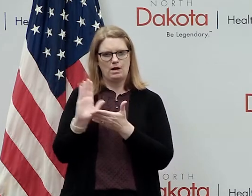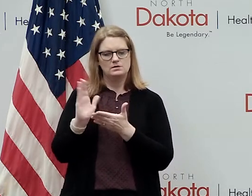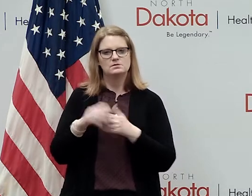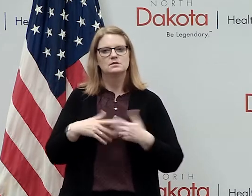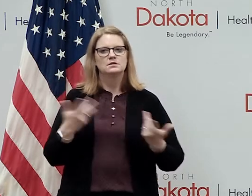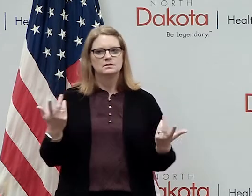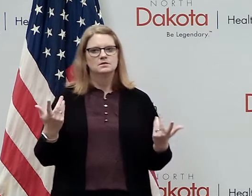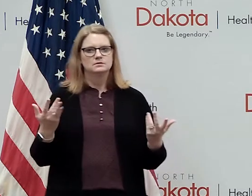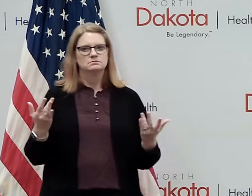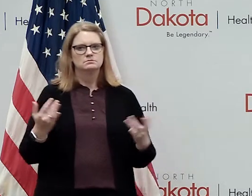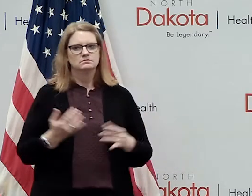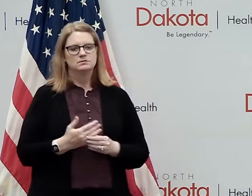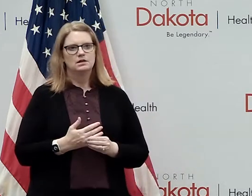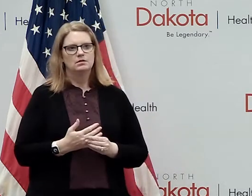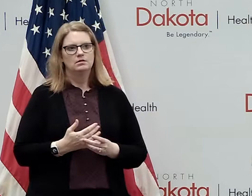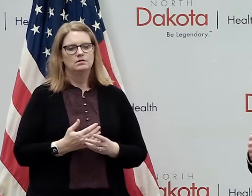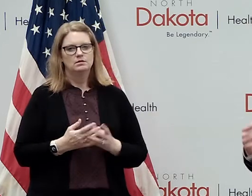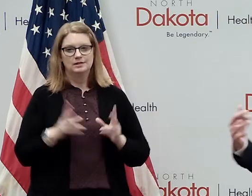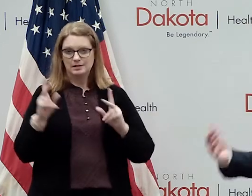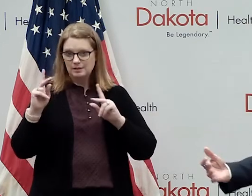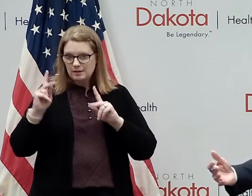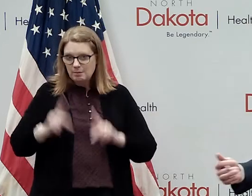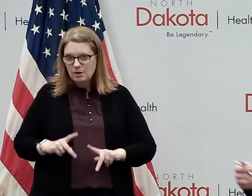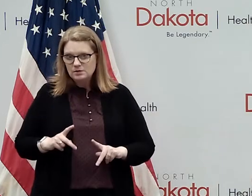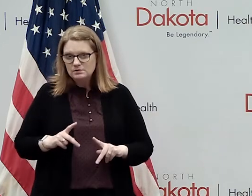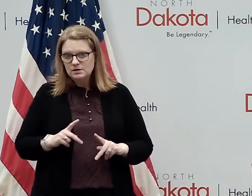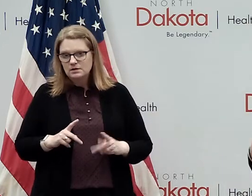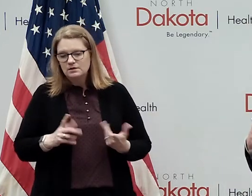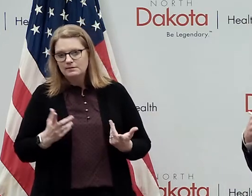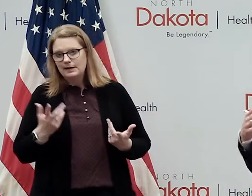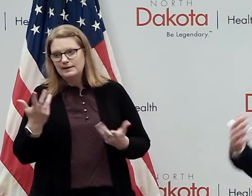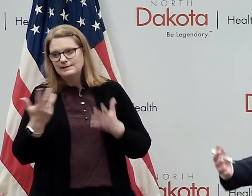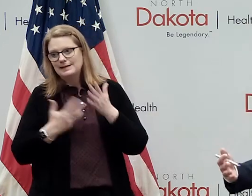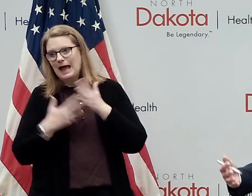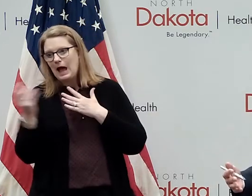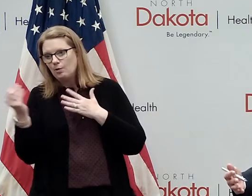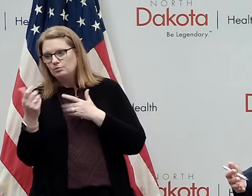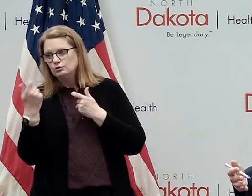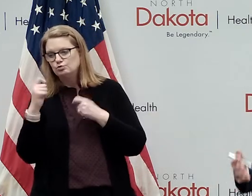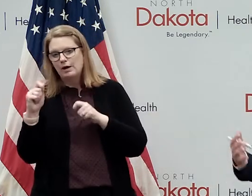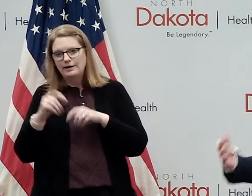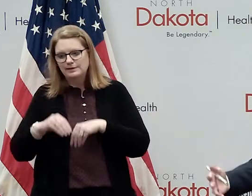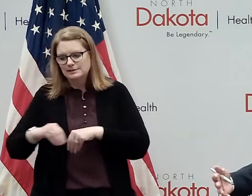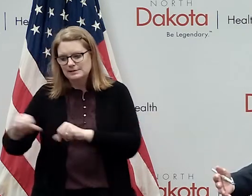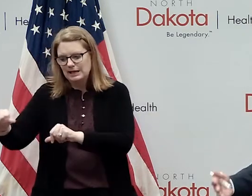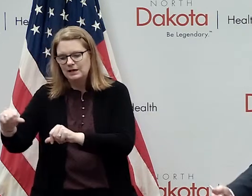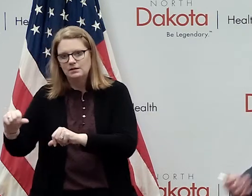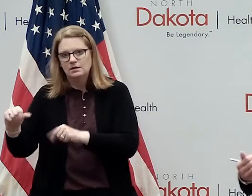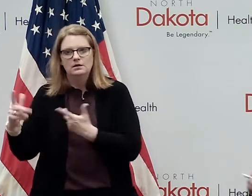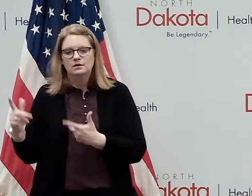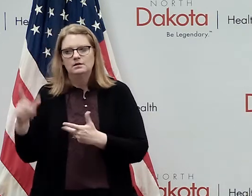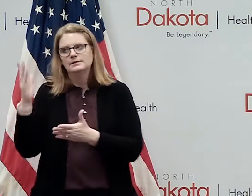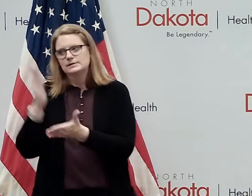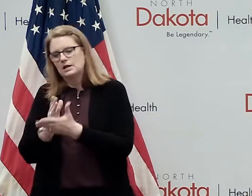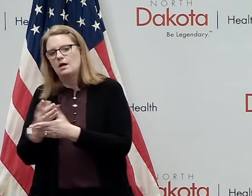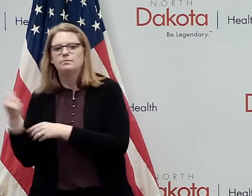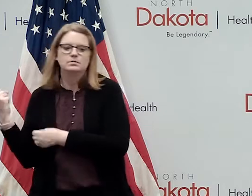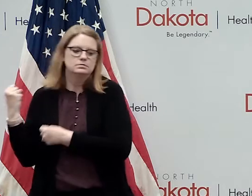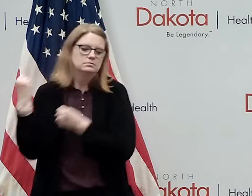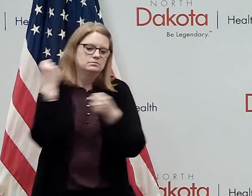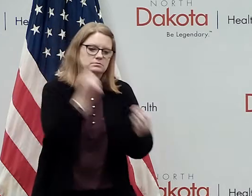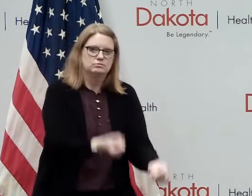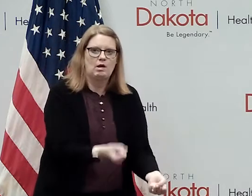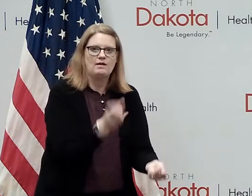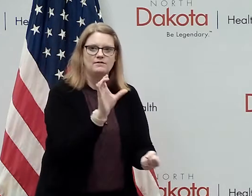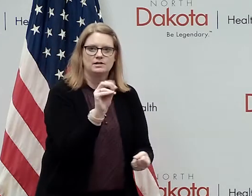then the person that is out calving or out trying to get their crop in, they don't have to stop and take time and drive into the